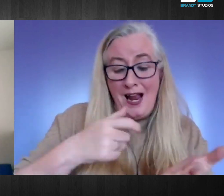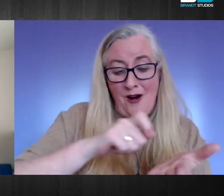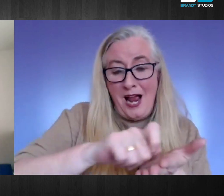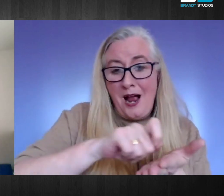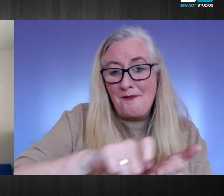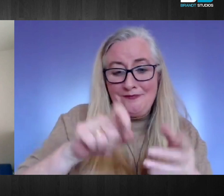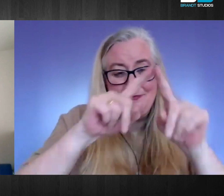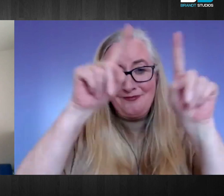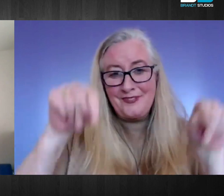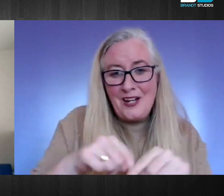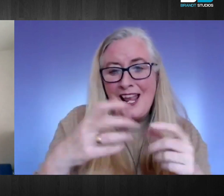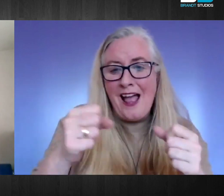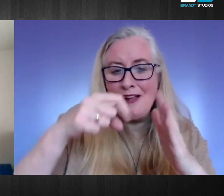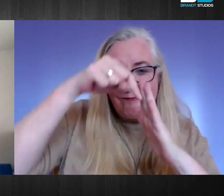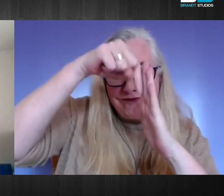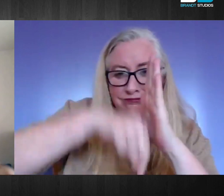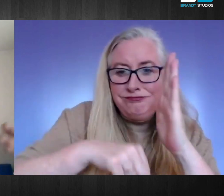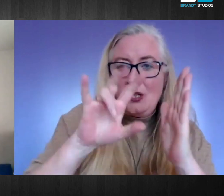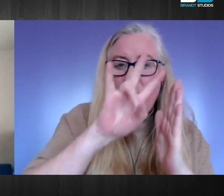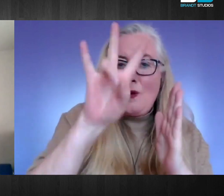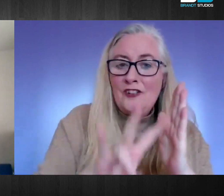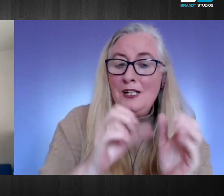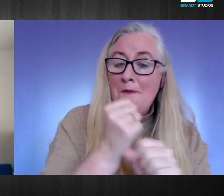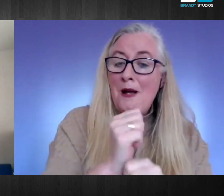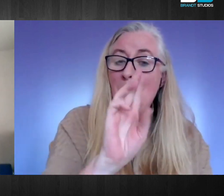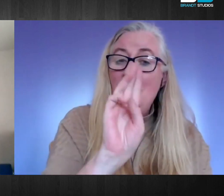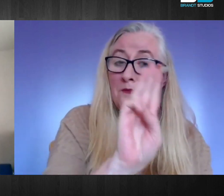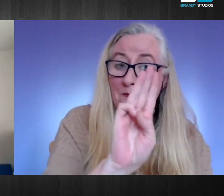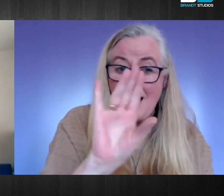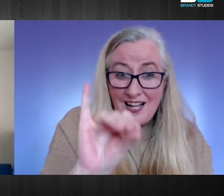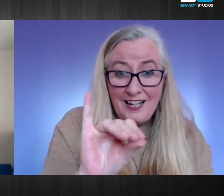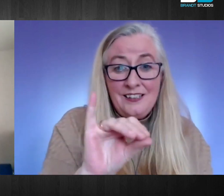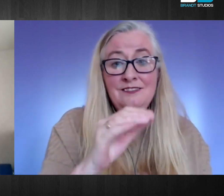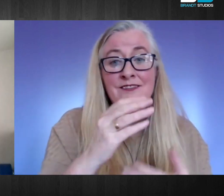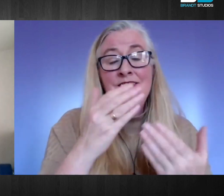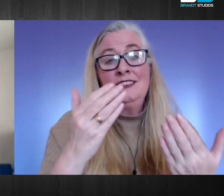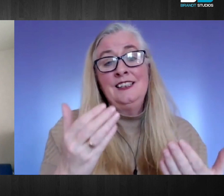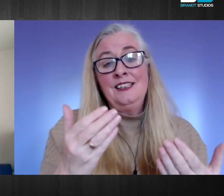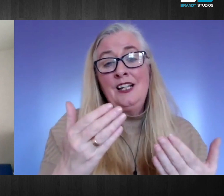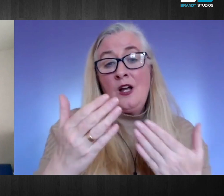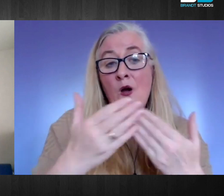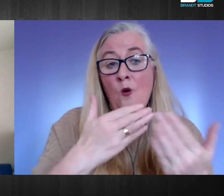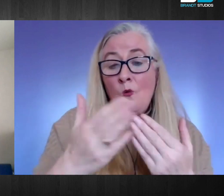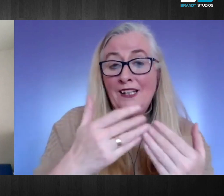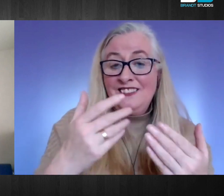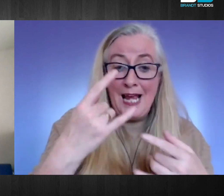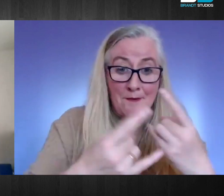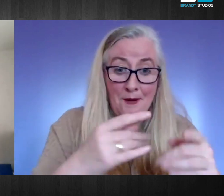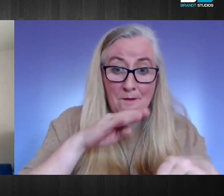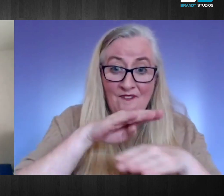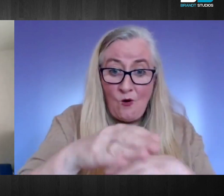and quite detailed questions about PPI, about the PPI that was conducted in the lead up to writing the